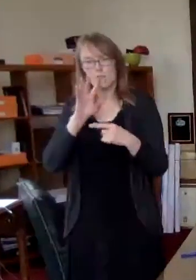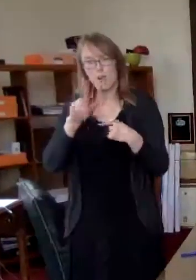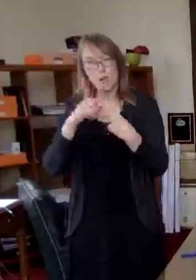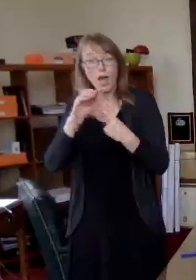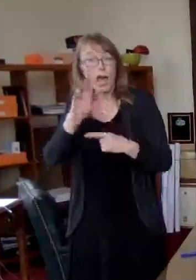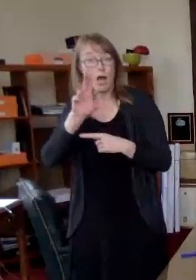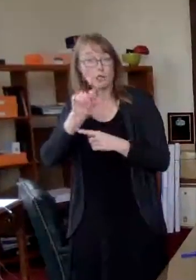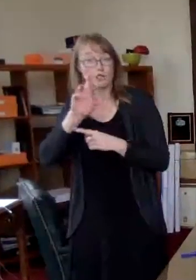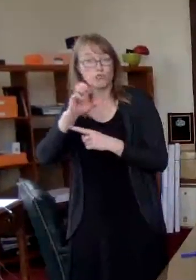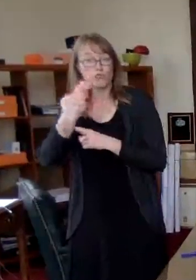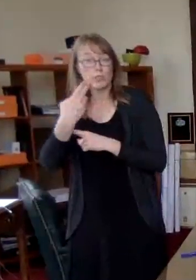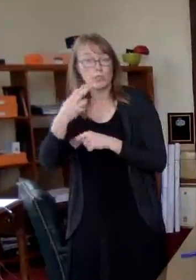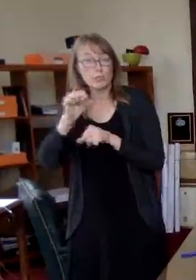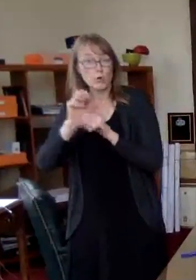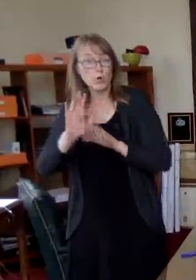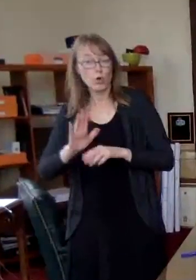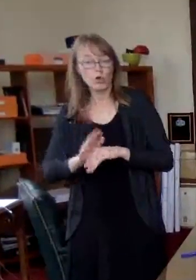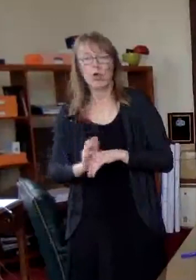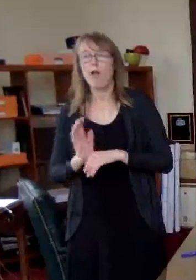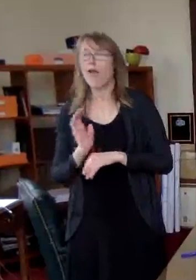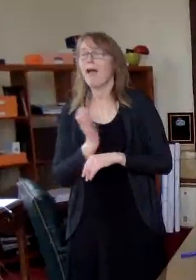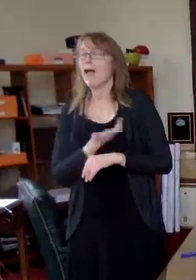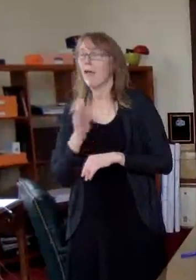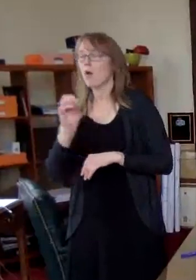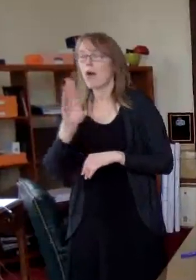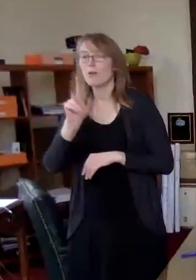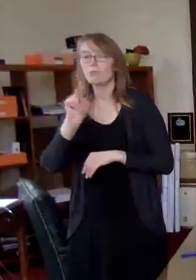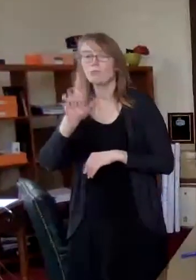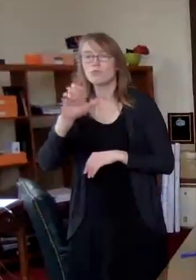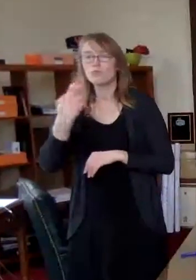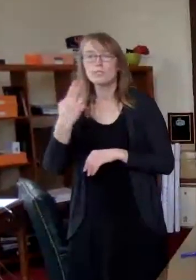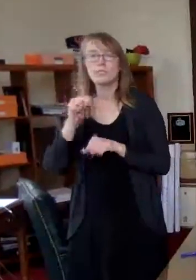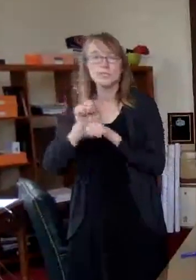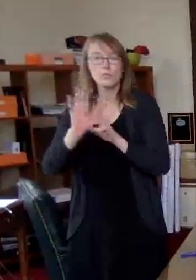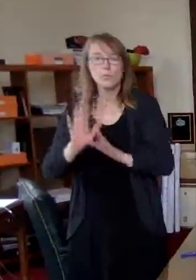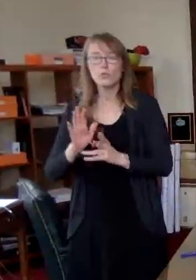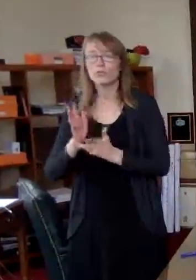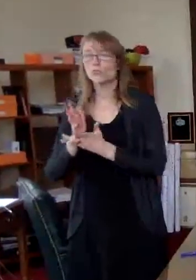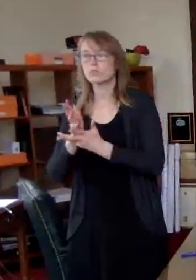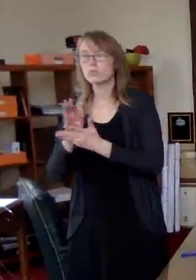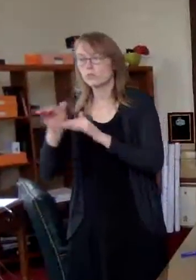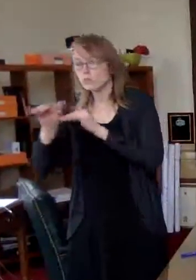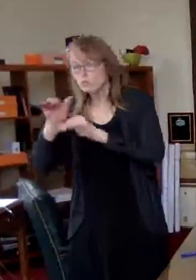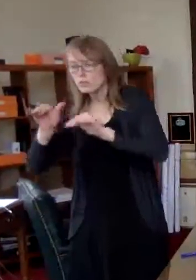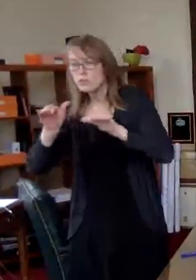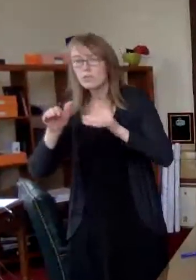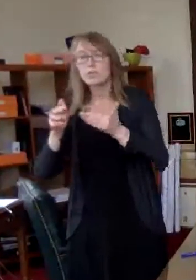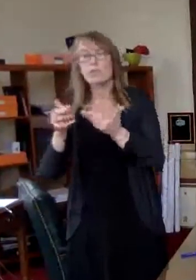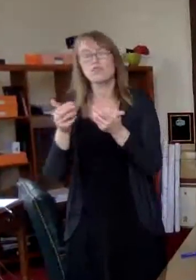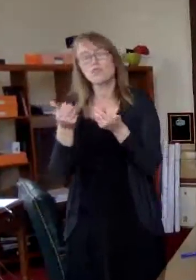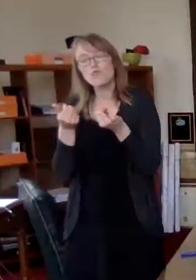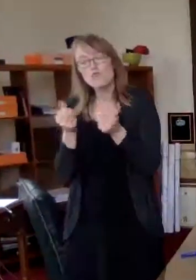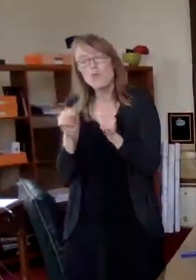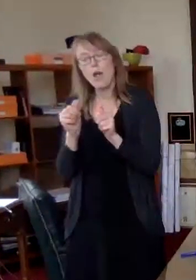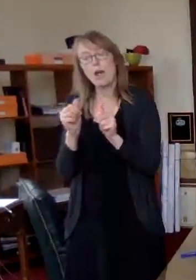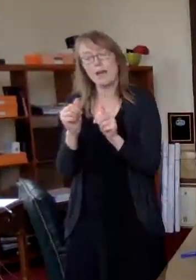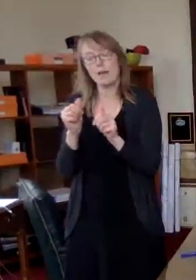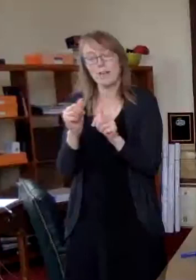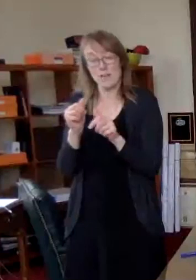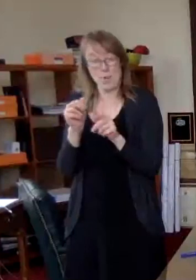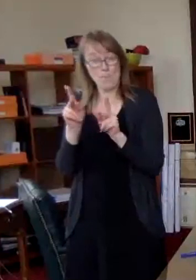on everyone who is still on the street, and we are every single day trying to persuade those folks to go into